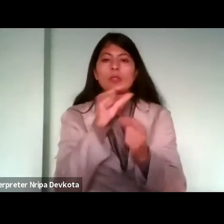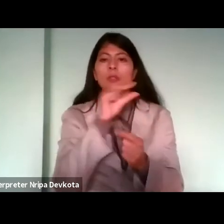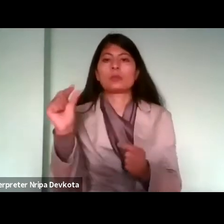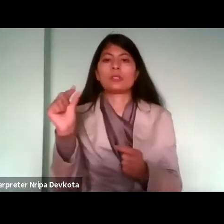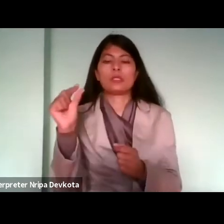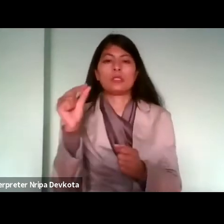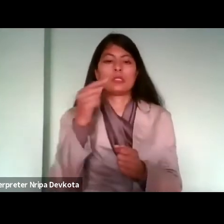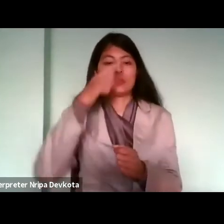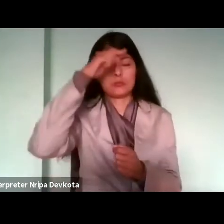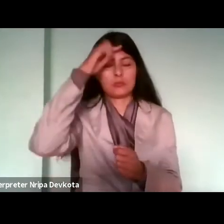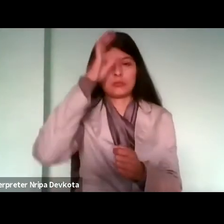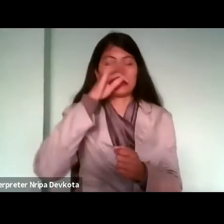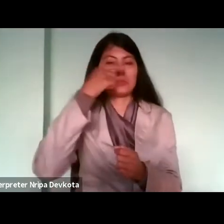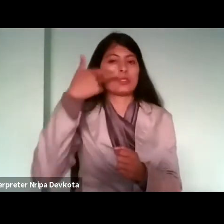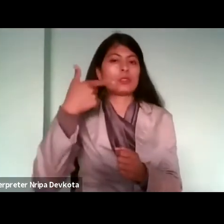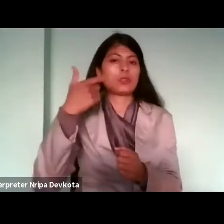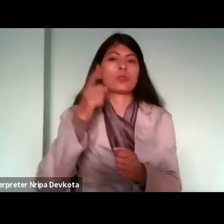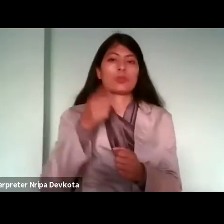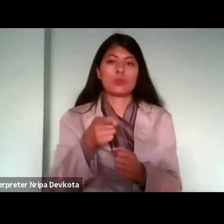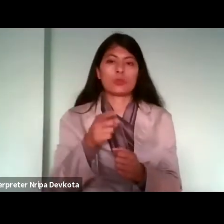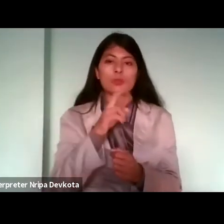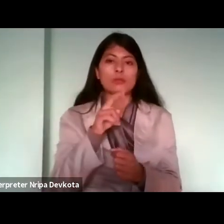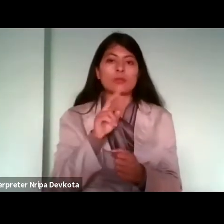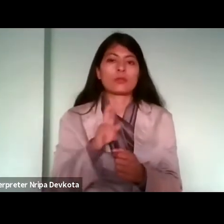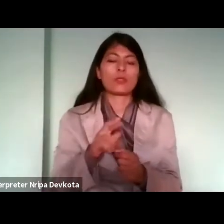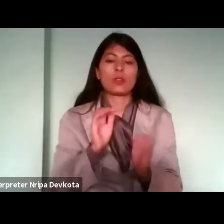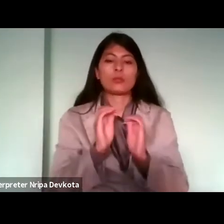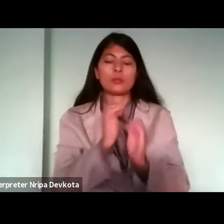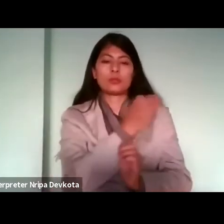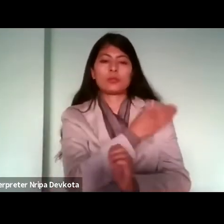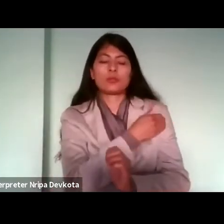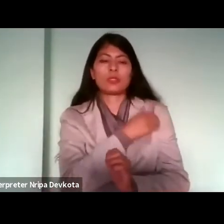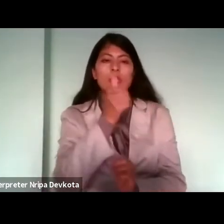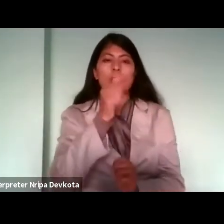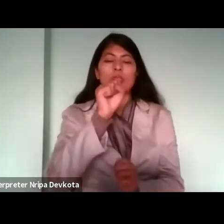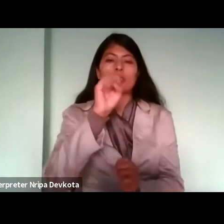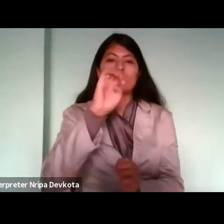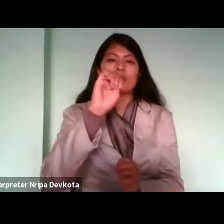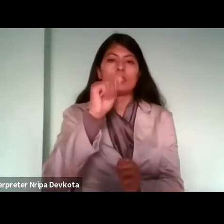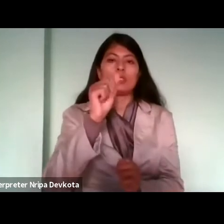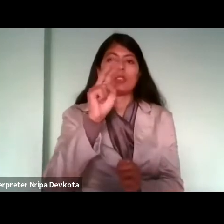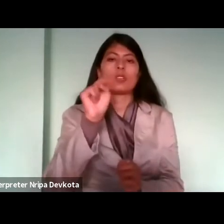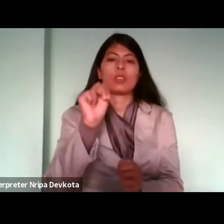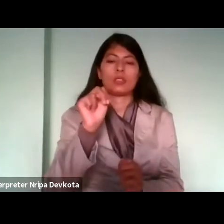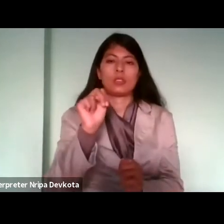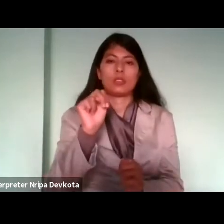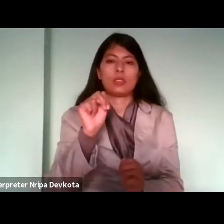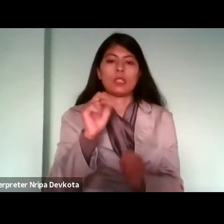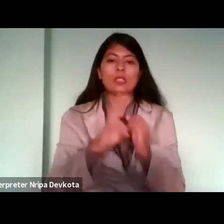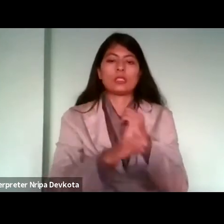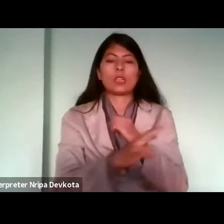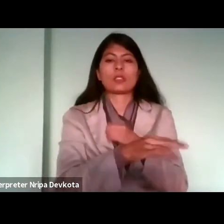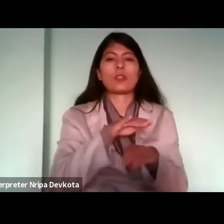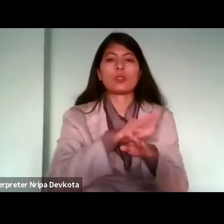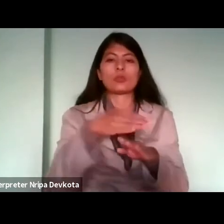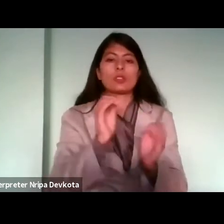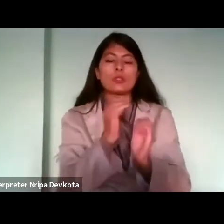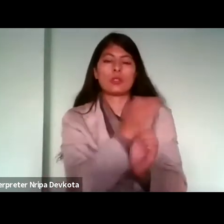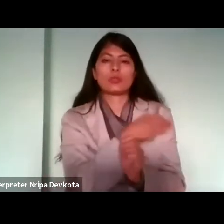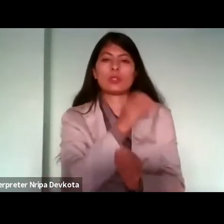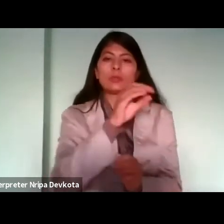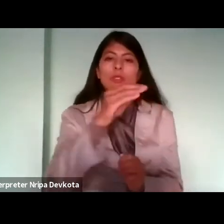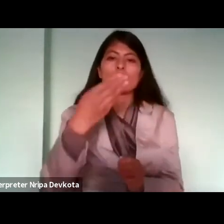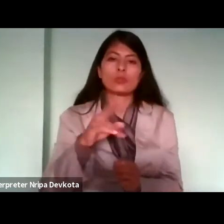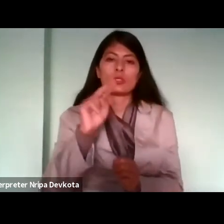expert and regularly advises various ASEAN bodies and specialist interagency teams in different countries in the region. As